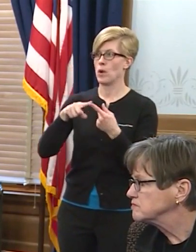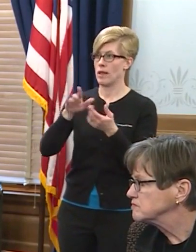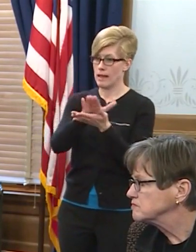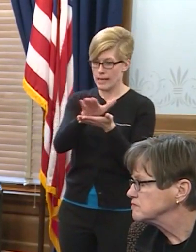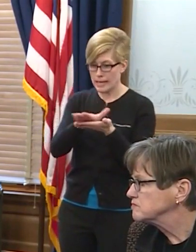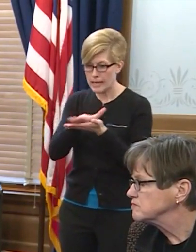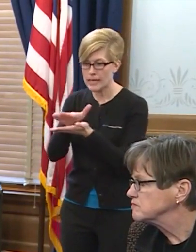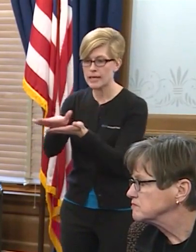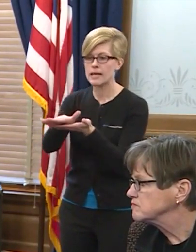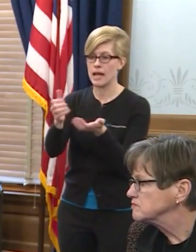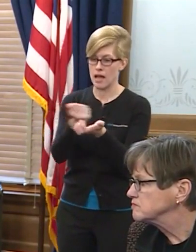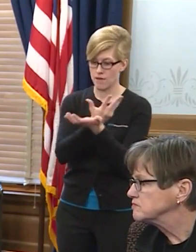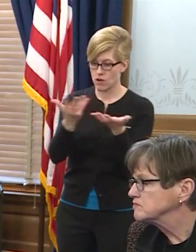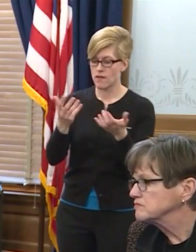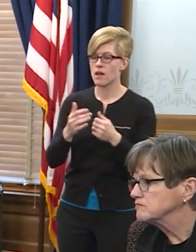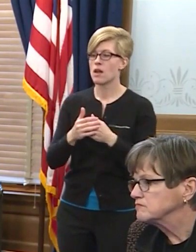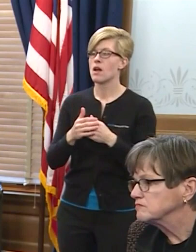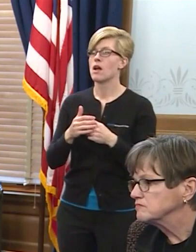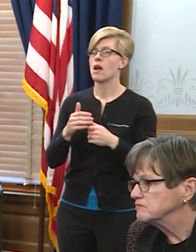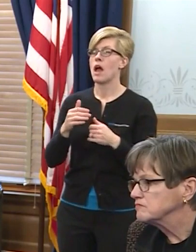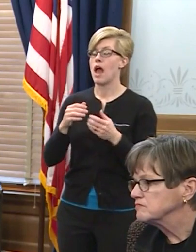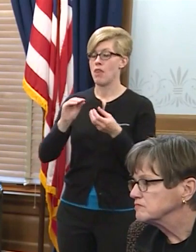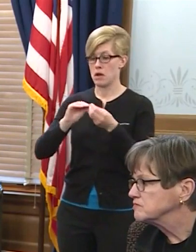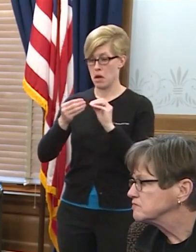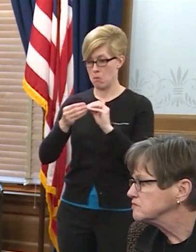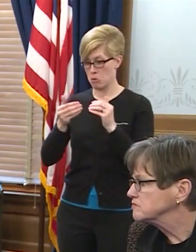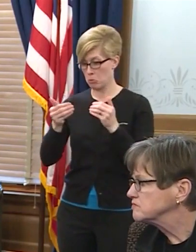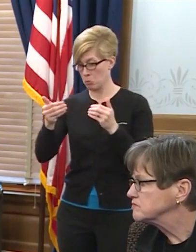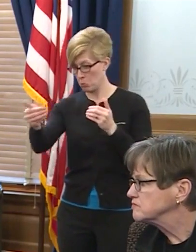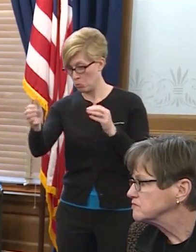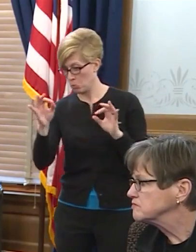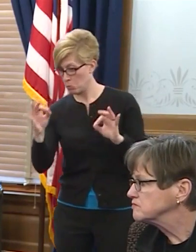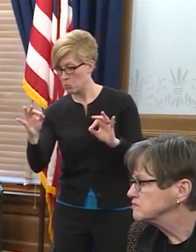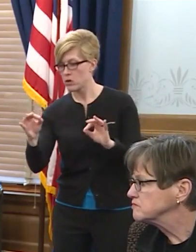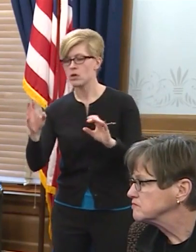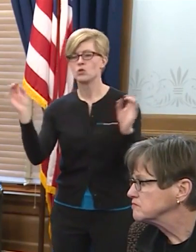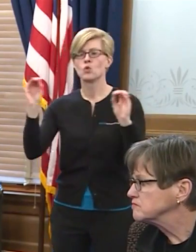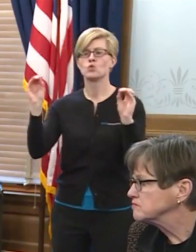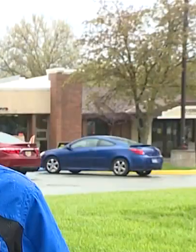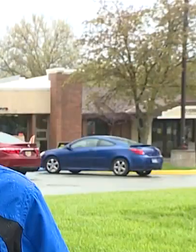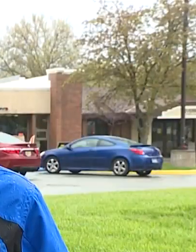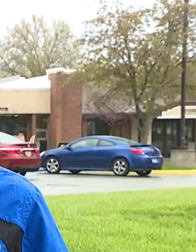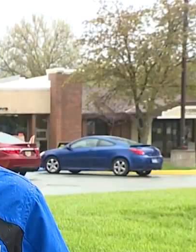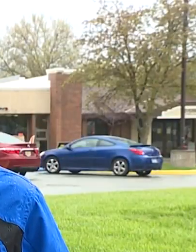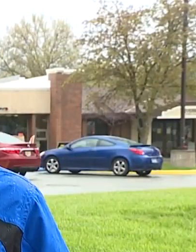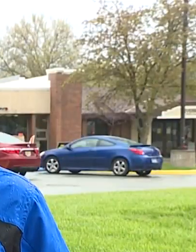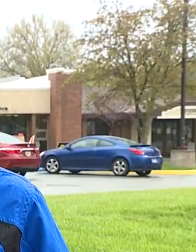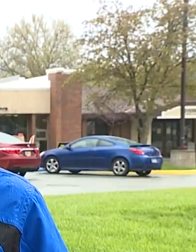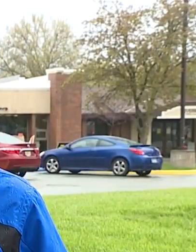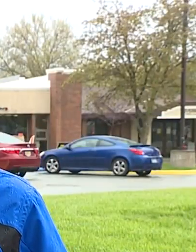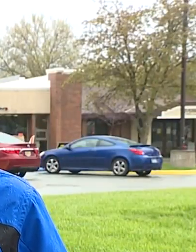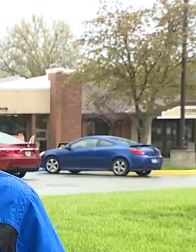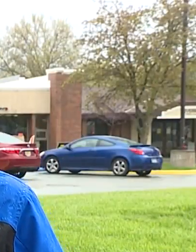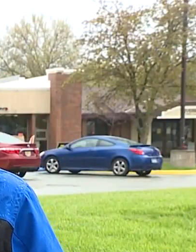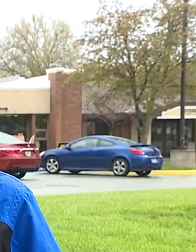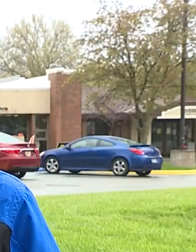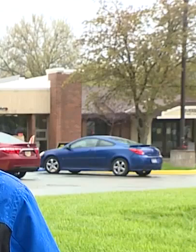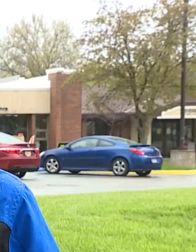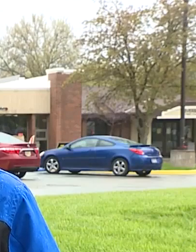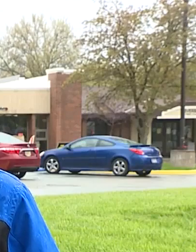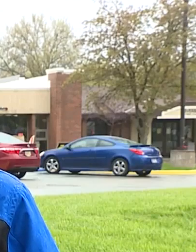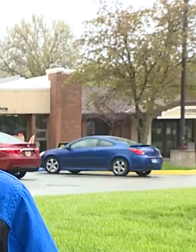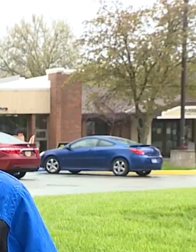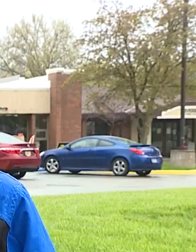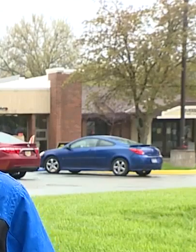cleansing and once the X number of days out are sufficient so that there's not transmission of new cases. Surveyors will have 10 days once